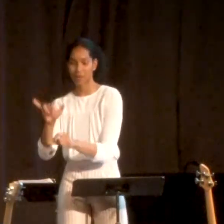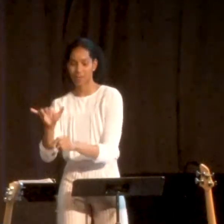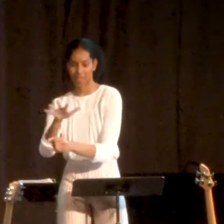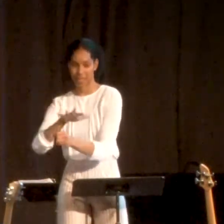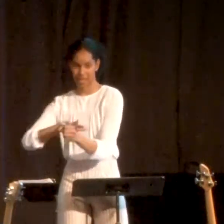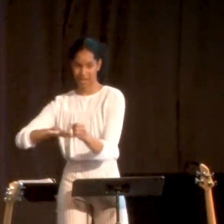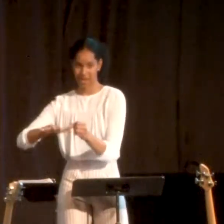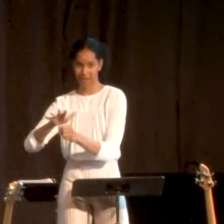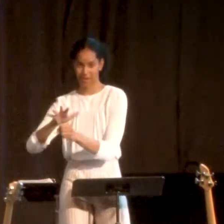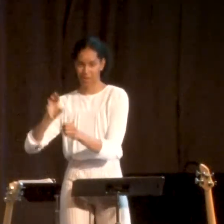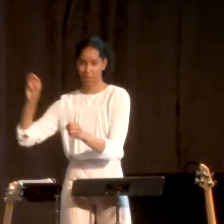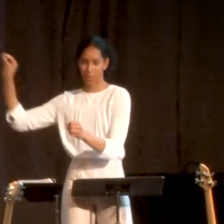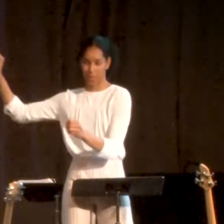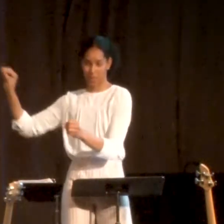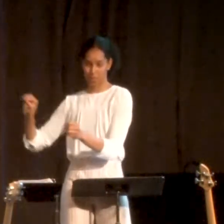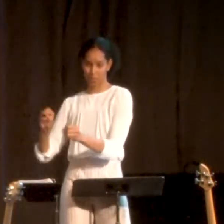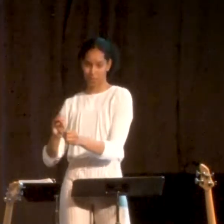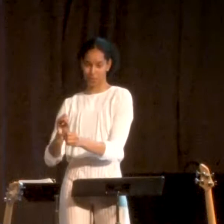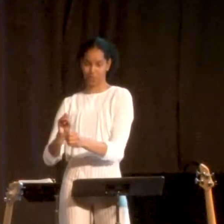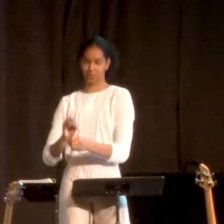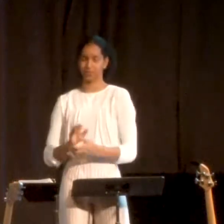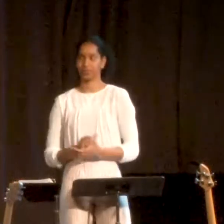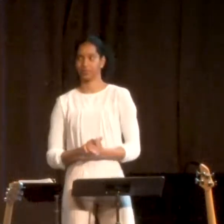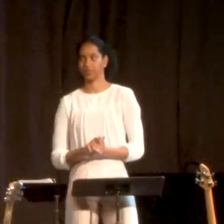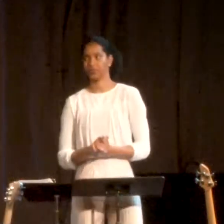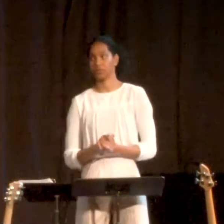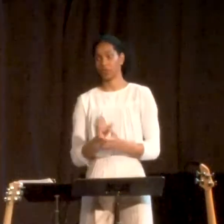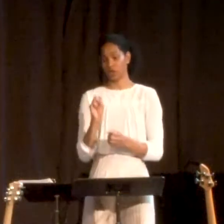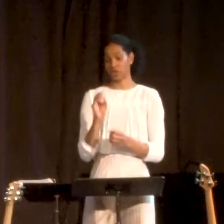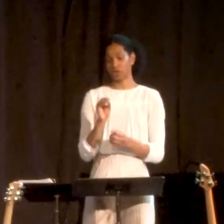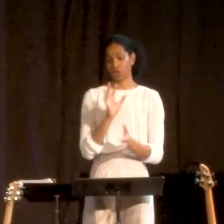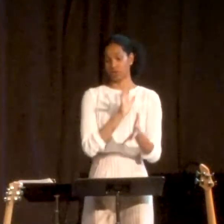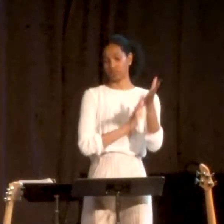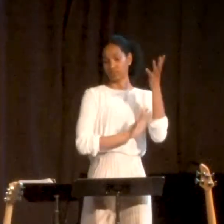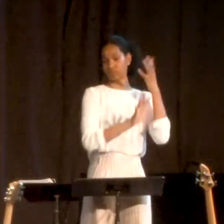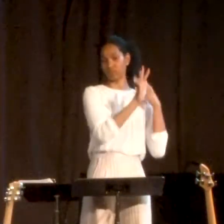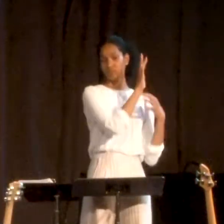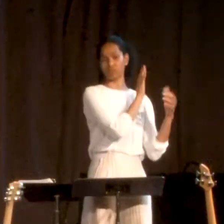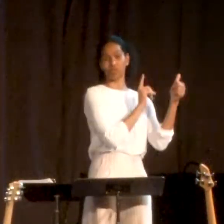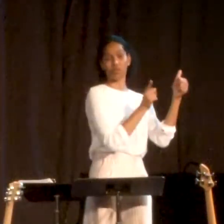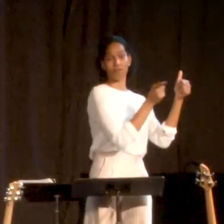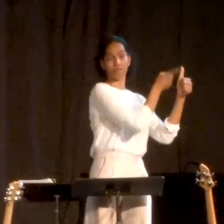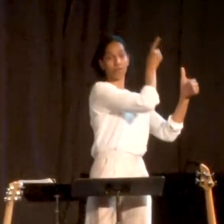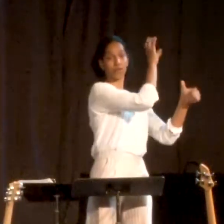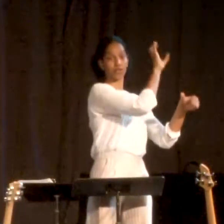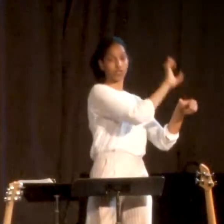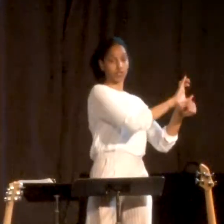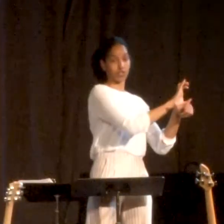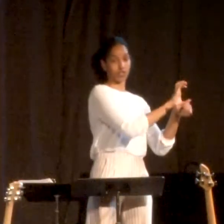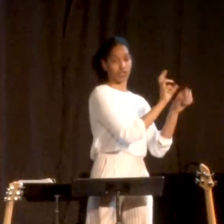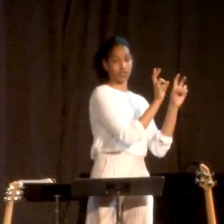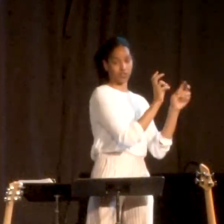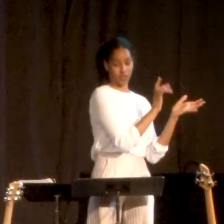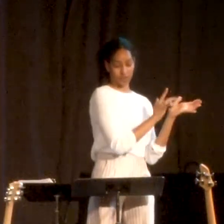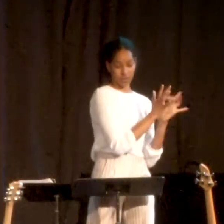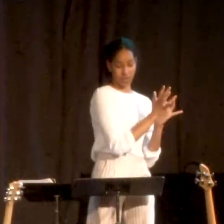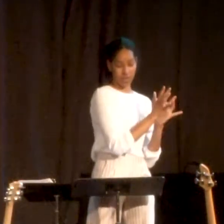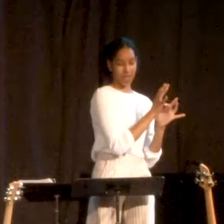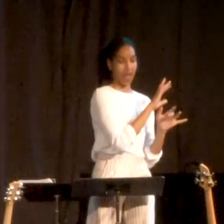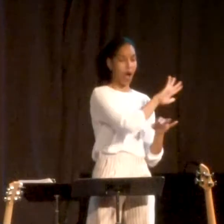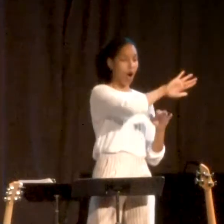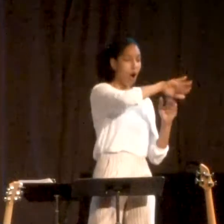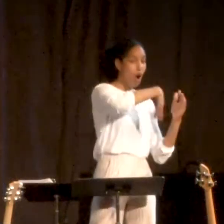So from the very beginning, the first church of Jesus was made up of Christians who were from